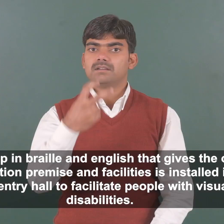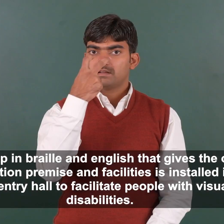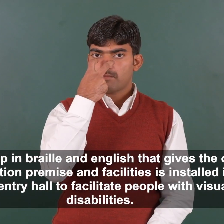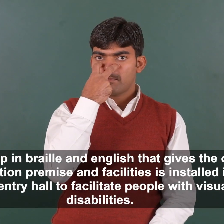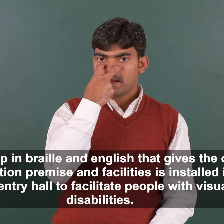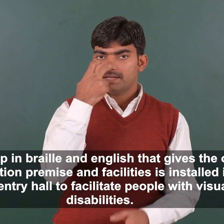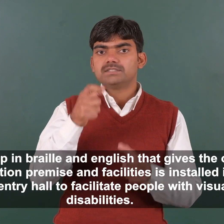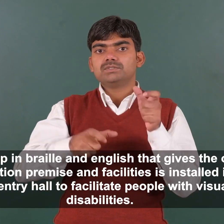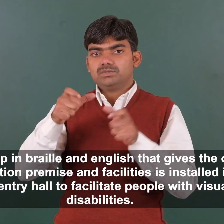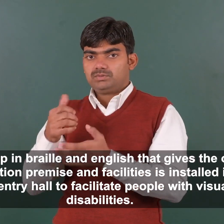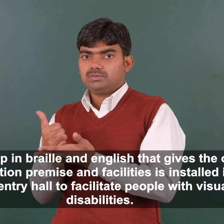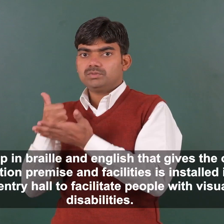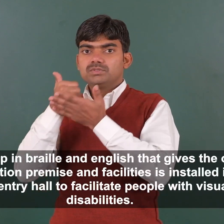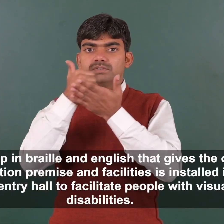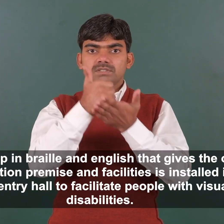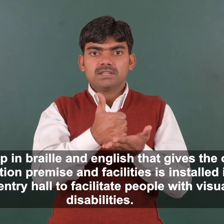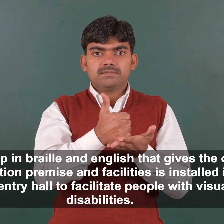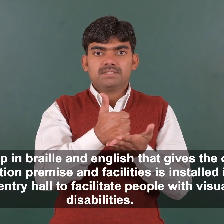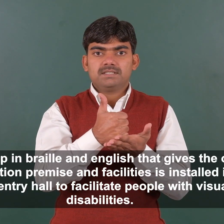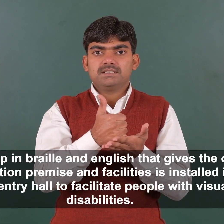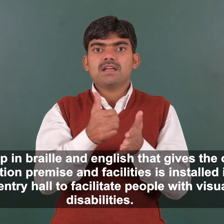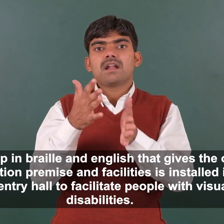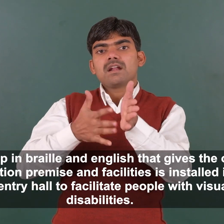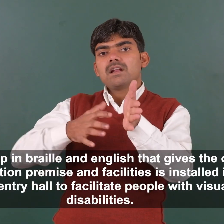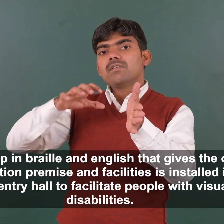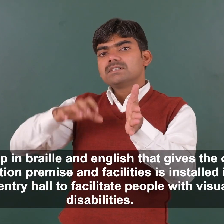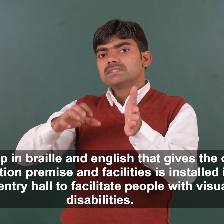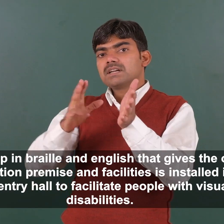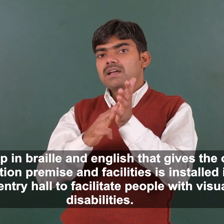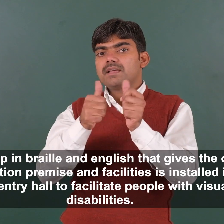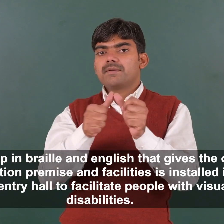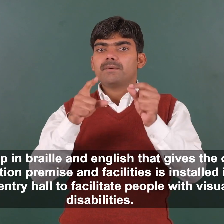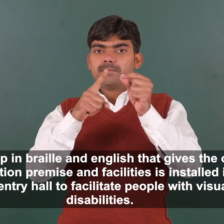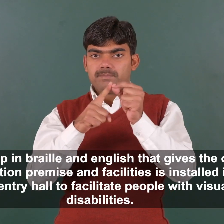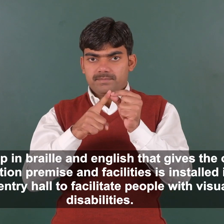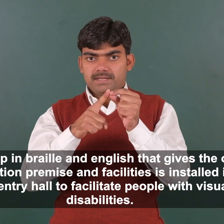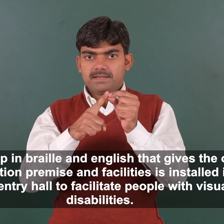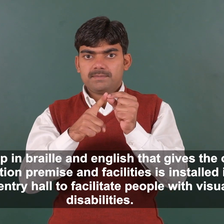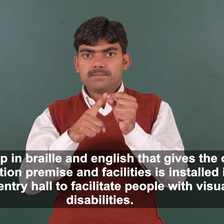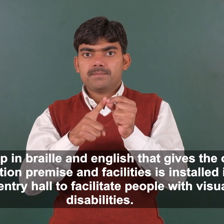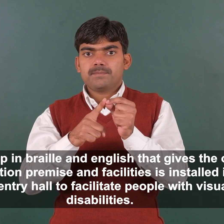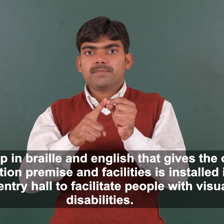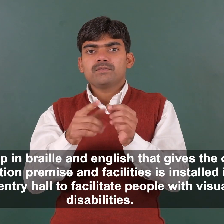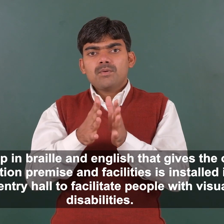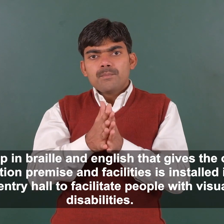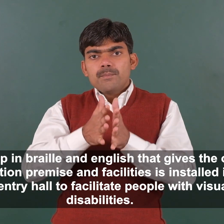A station map in Braille and English that gives the overview of the station premise